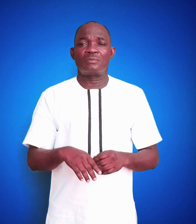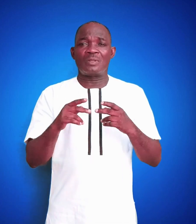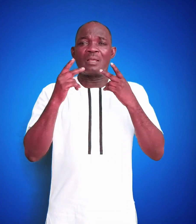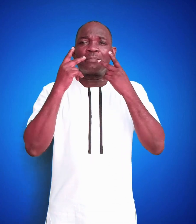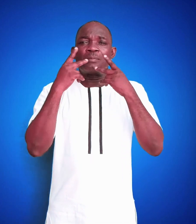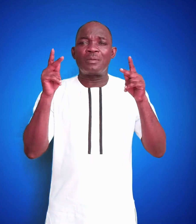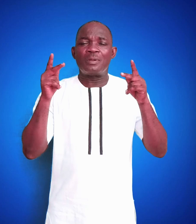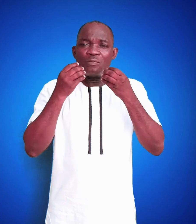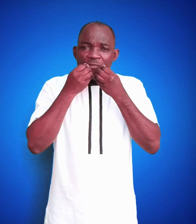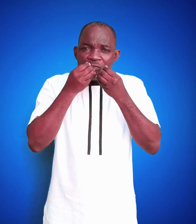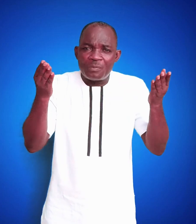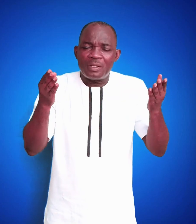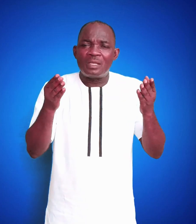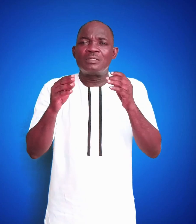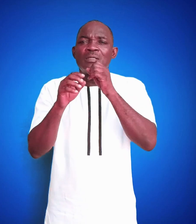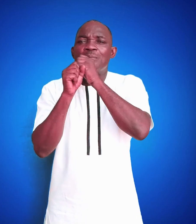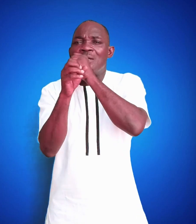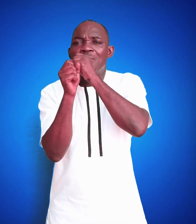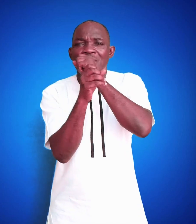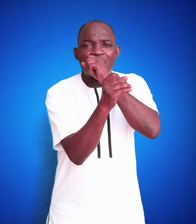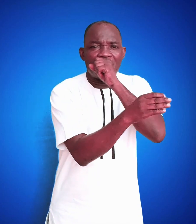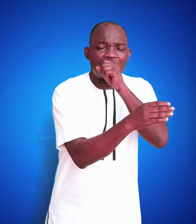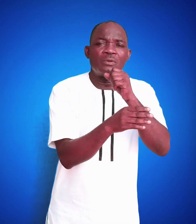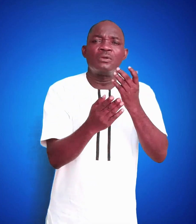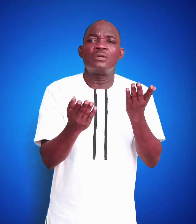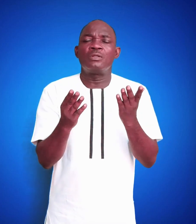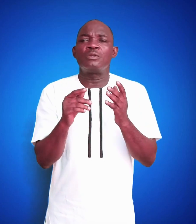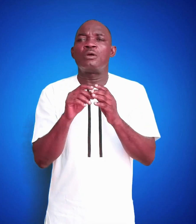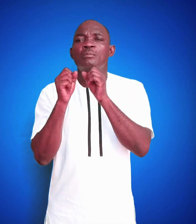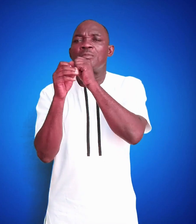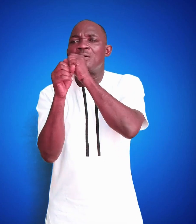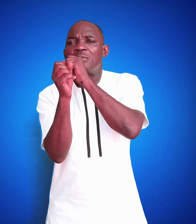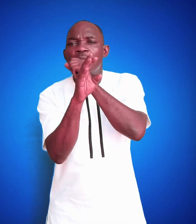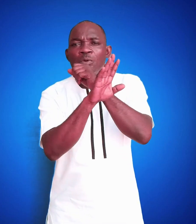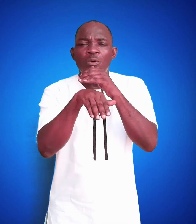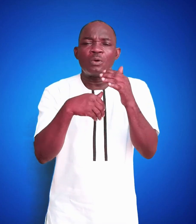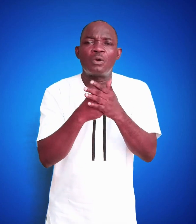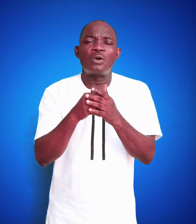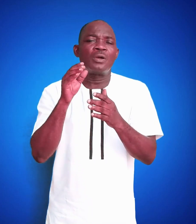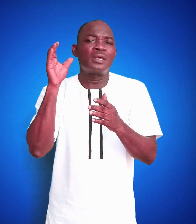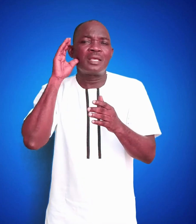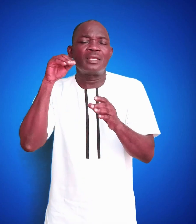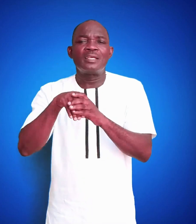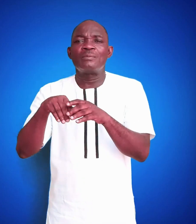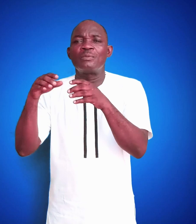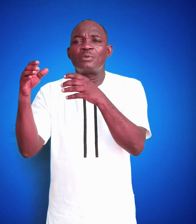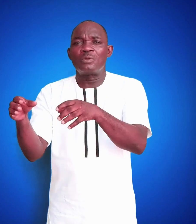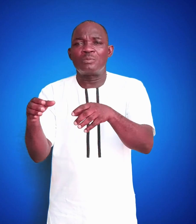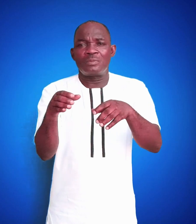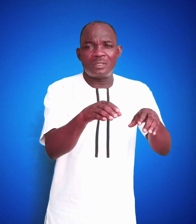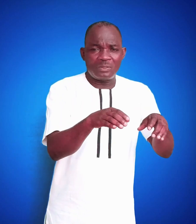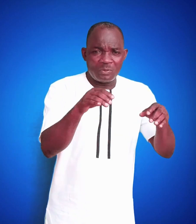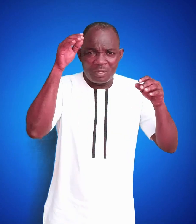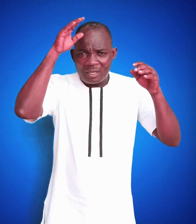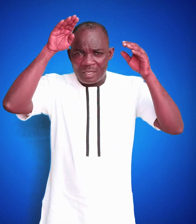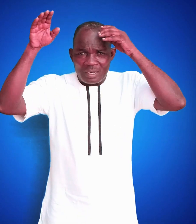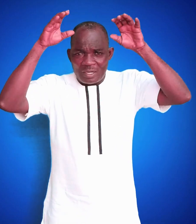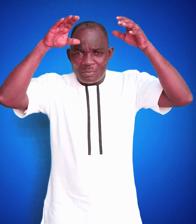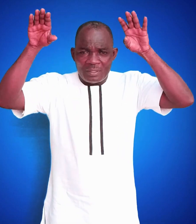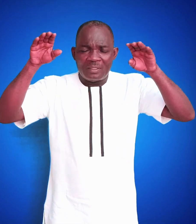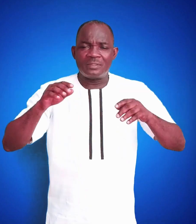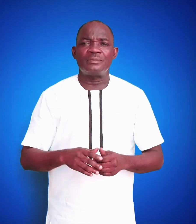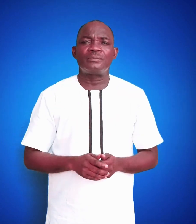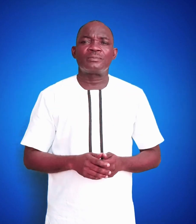Public information campaigns are conducted in communities to create